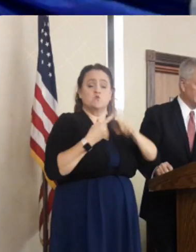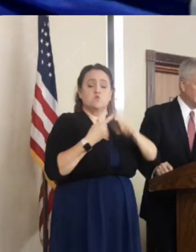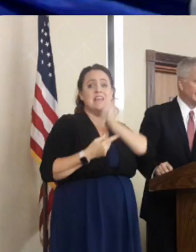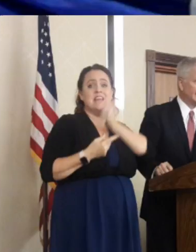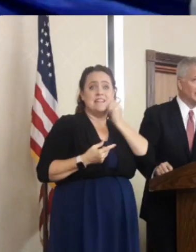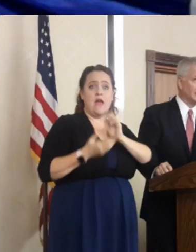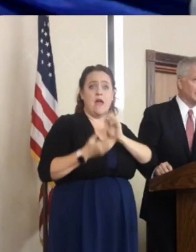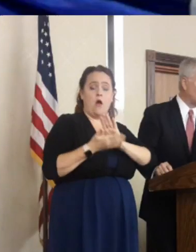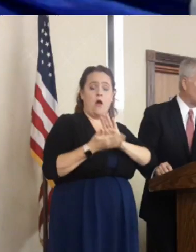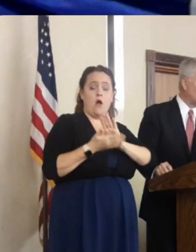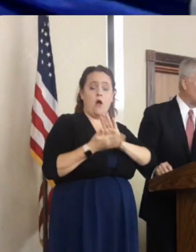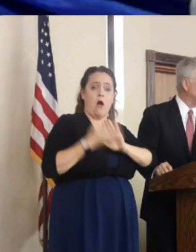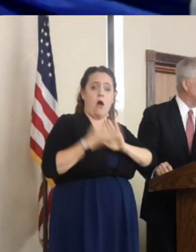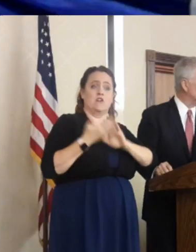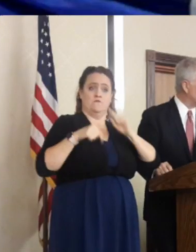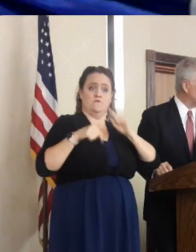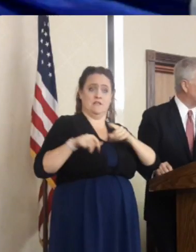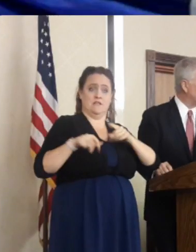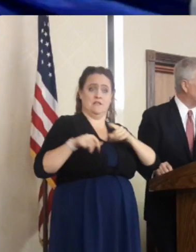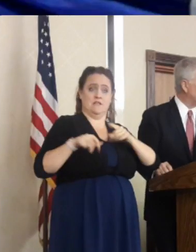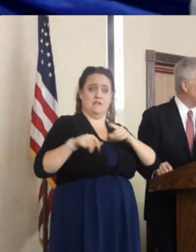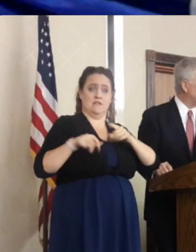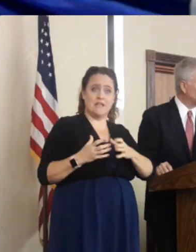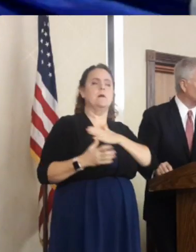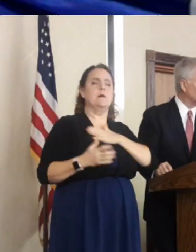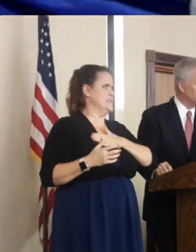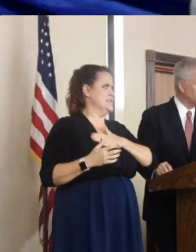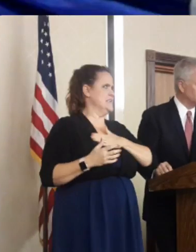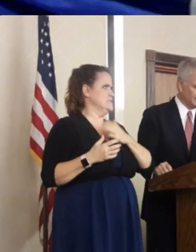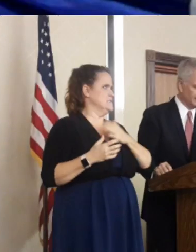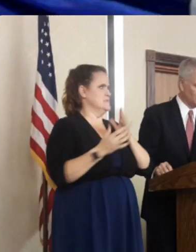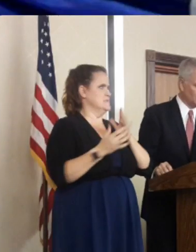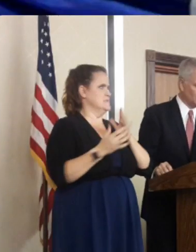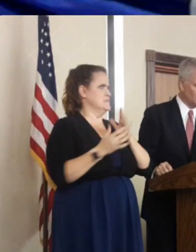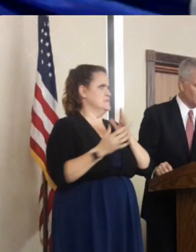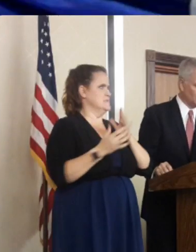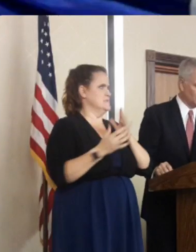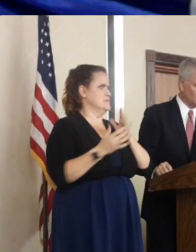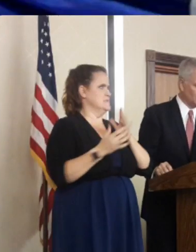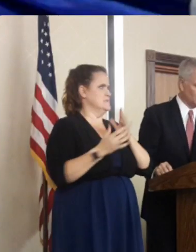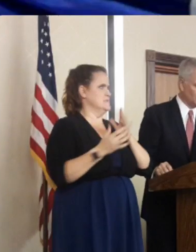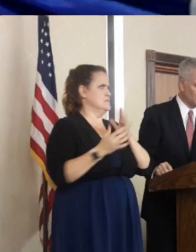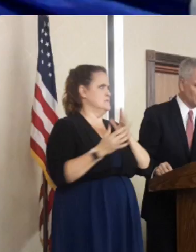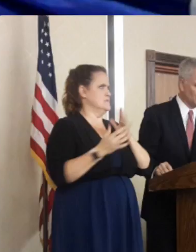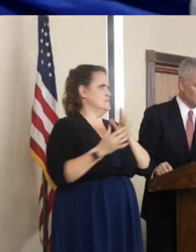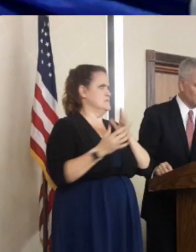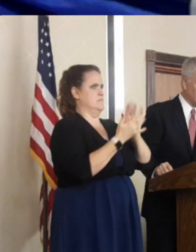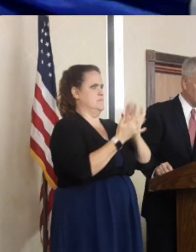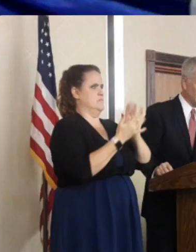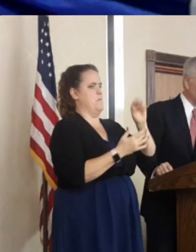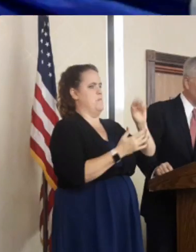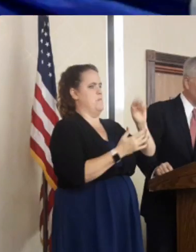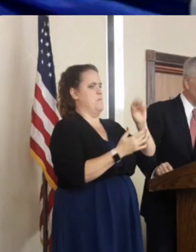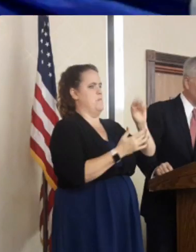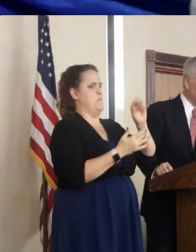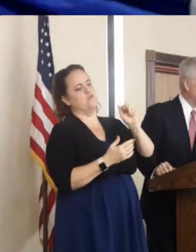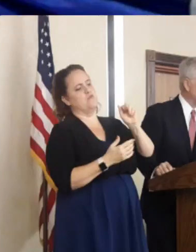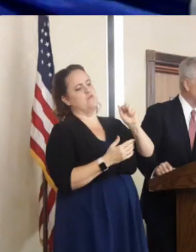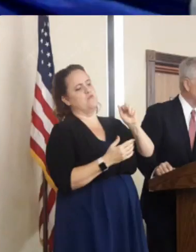either Brandon or Joanna. They'll make sure to get you authorized and can send you the proper invitations.